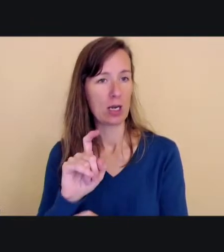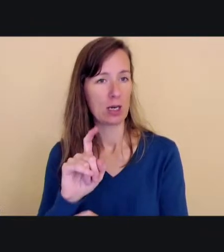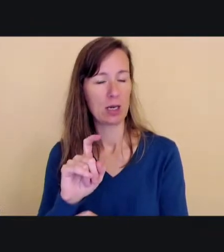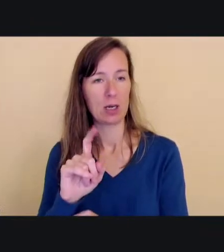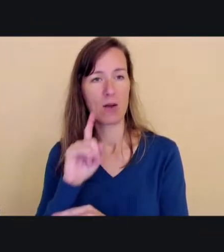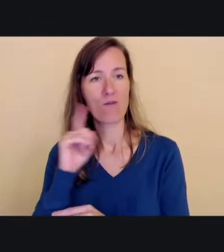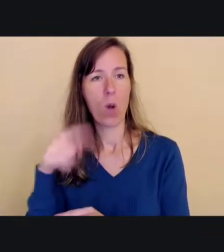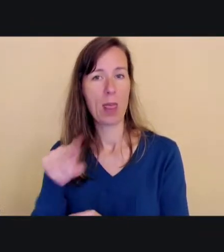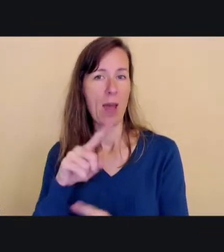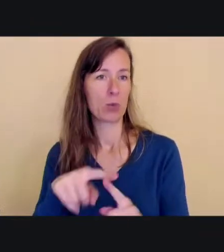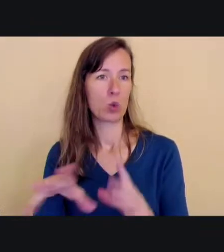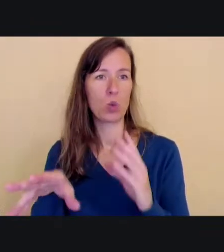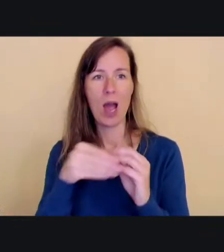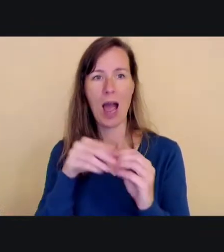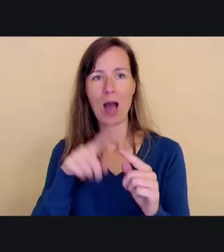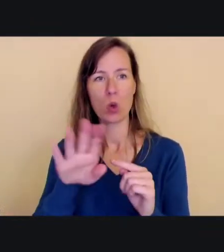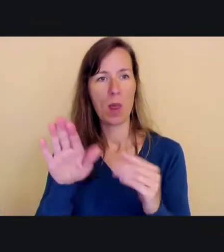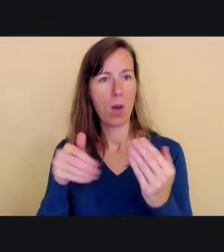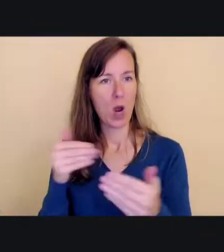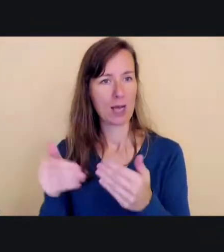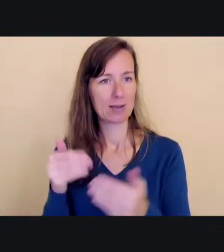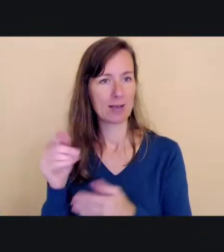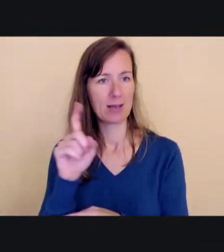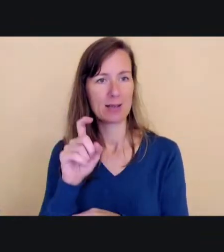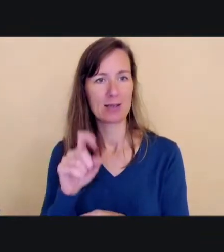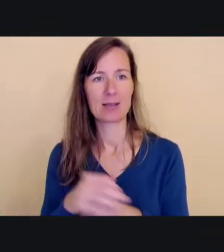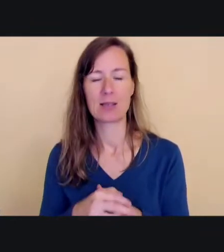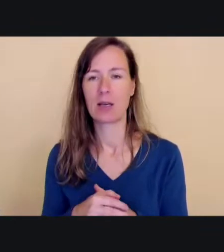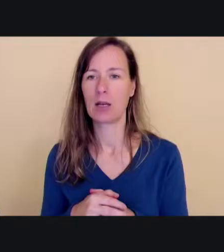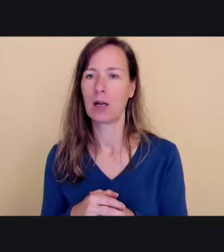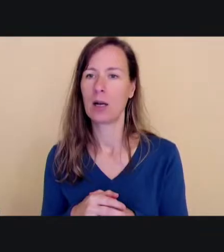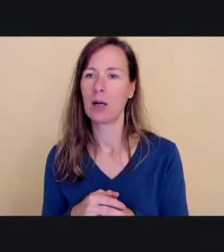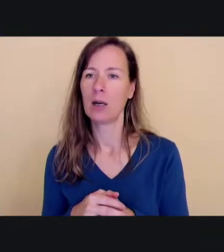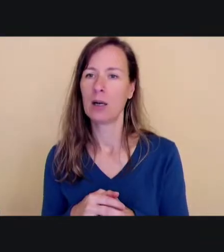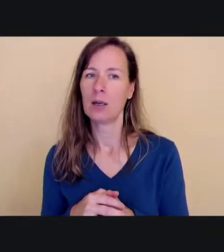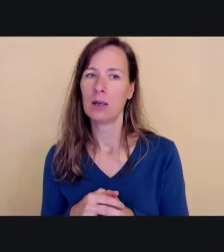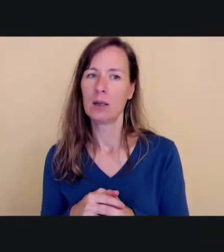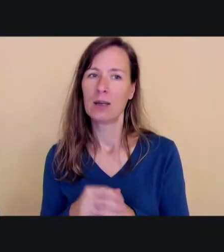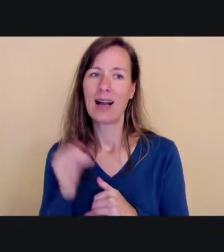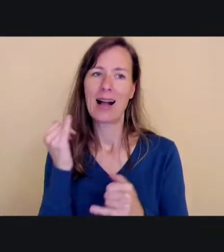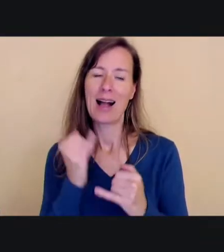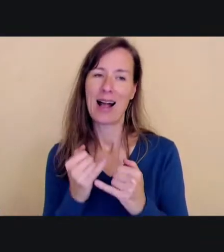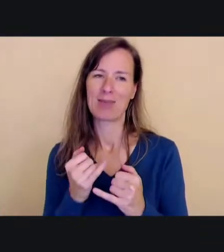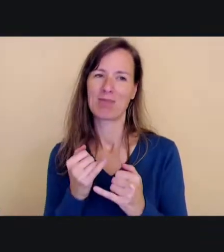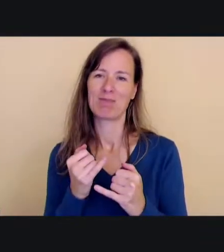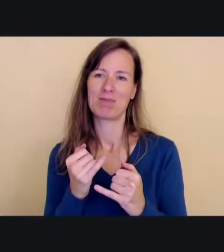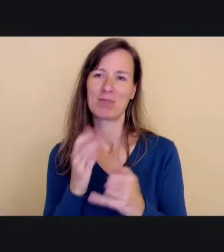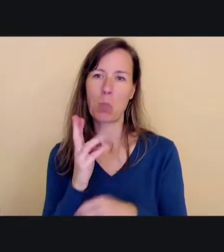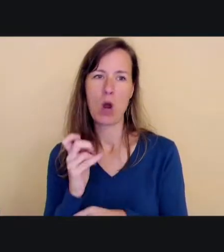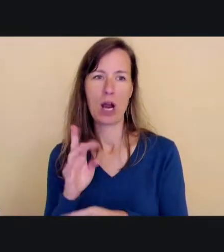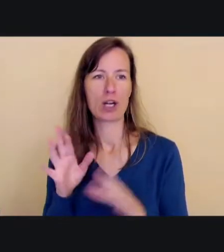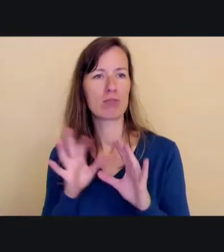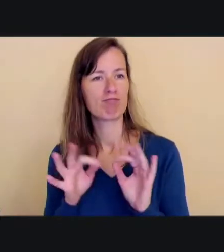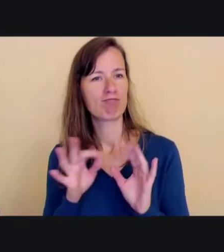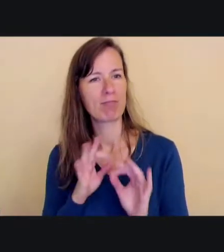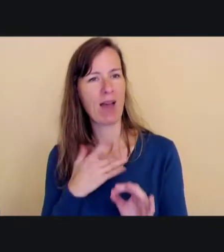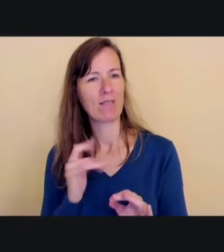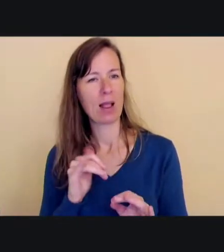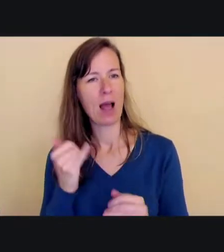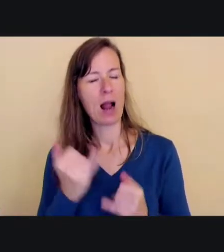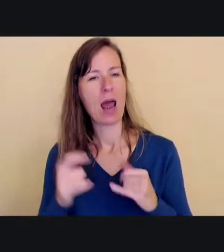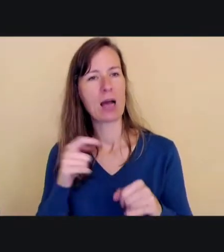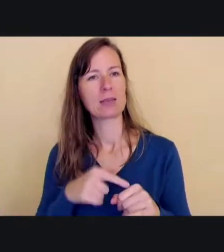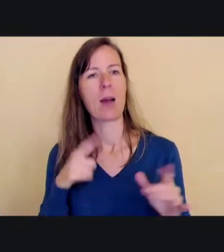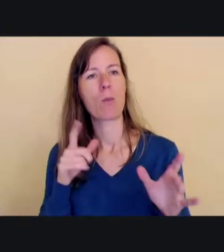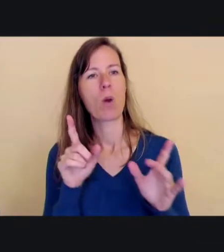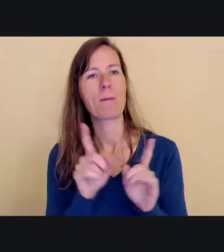their process? I feel like the last time we met with the legislative committee, we talked about the